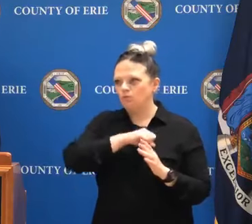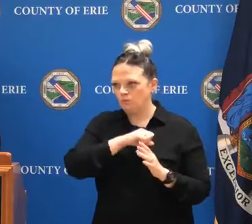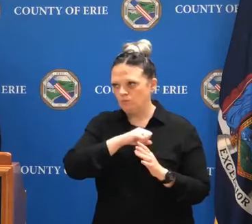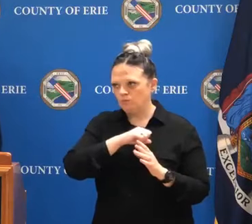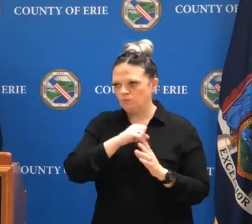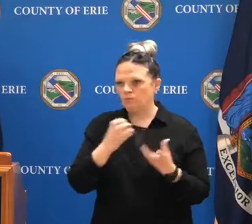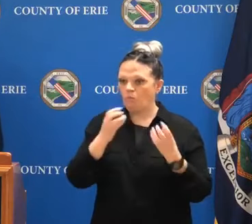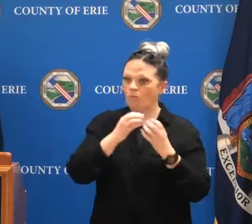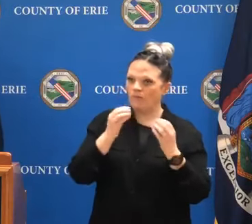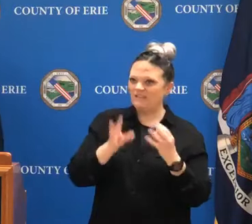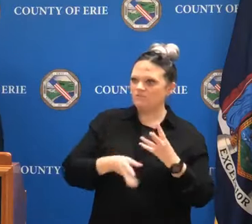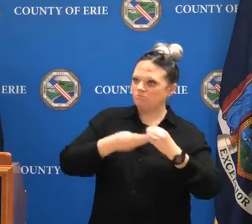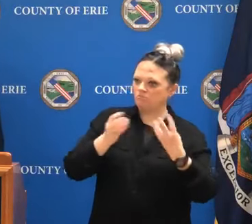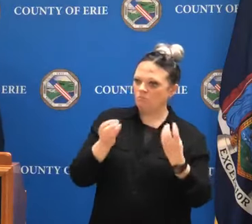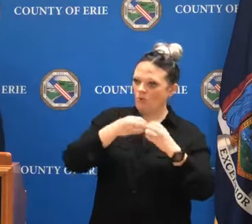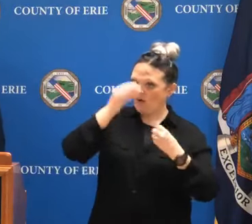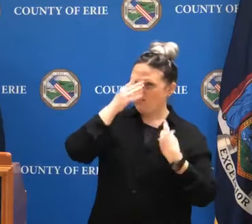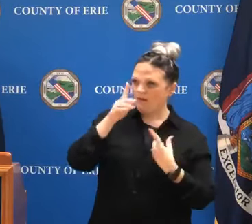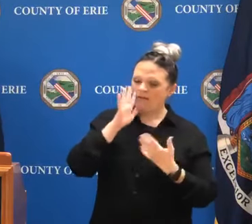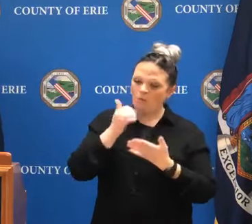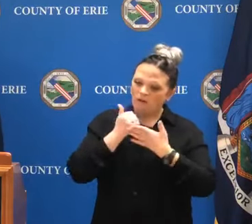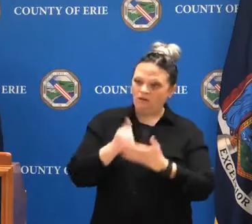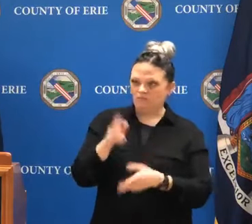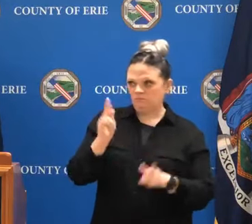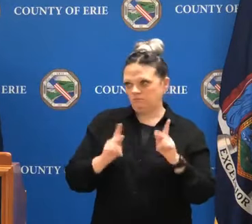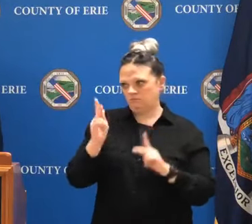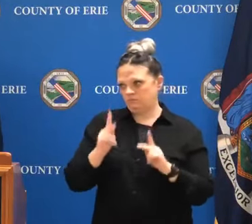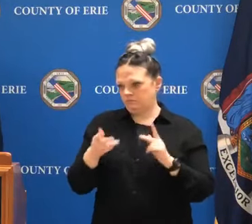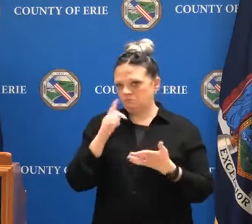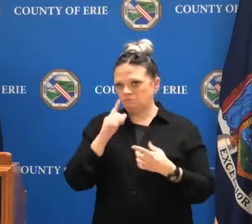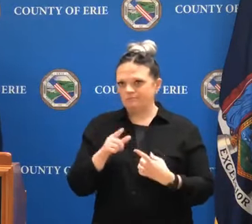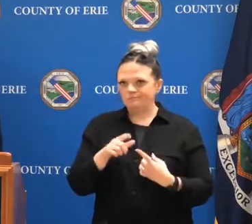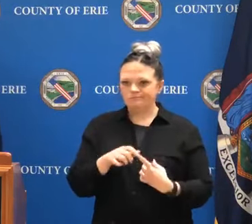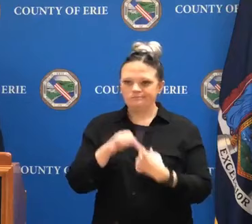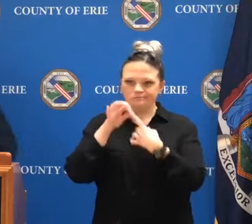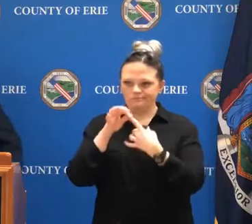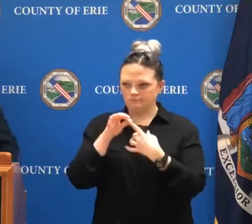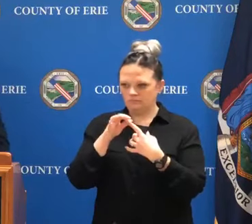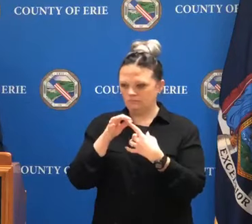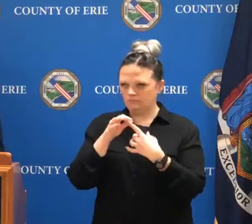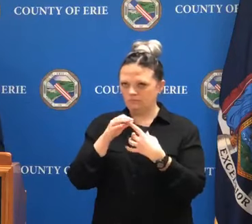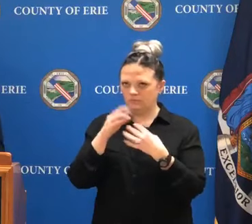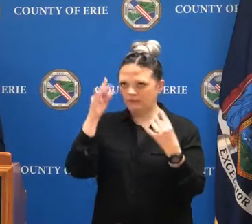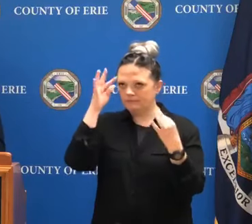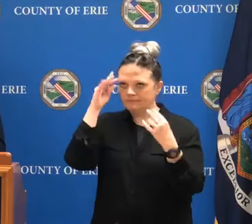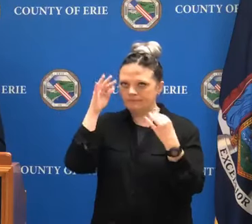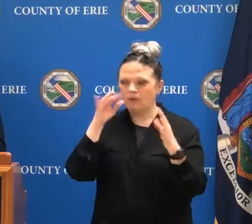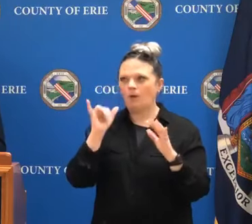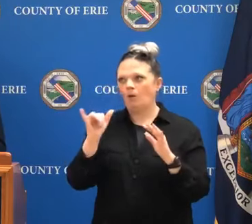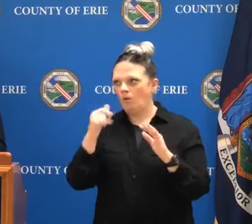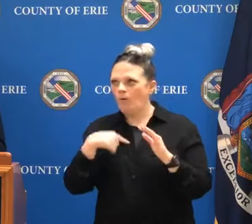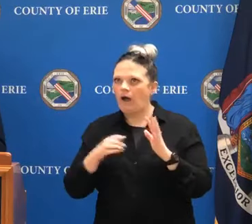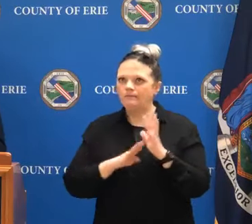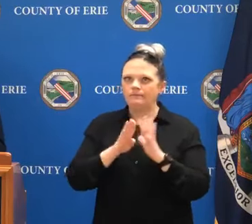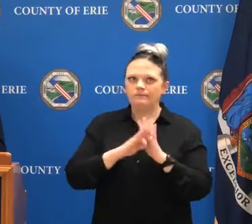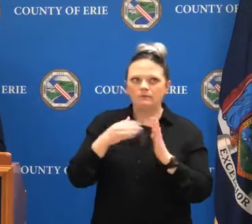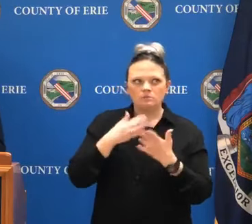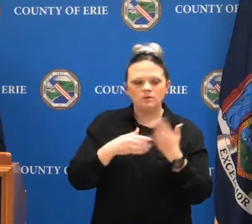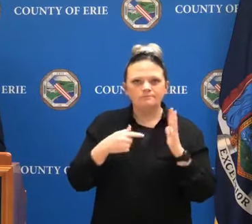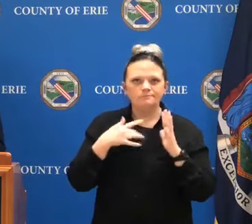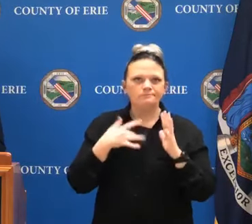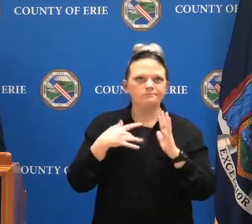additional information that may help individuals, you know, especially like put it together if they develop symptoms. However,